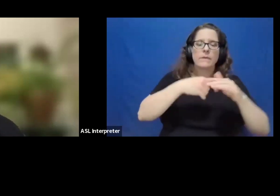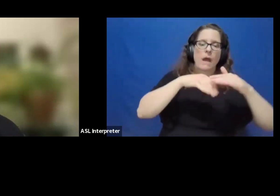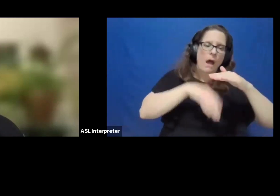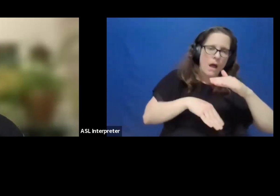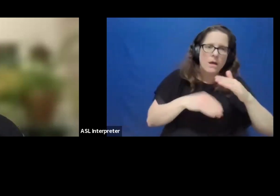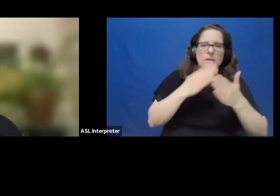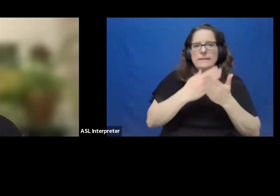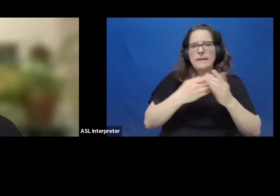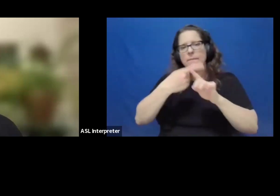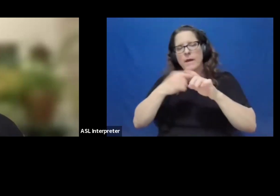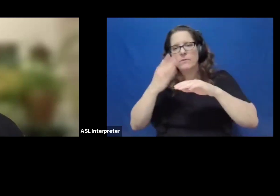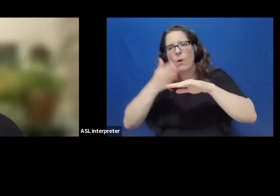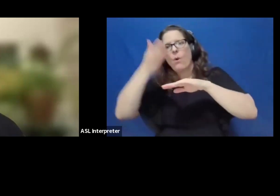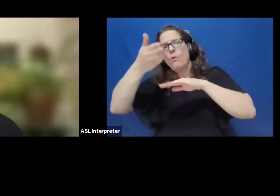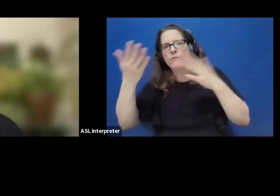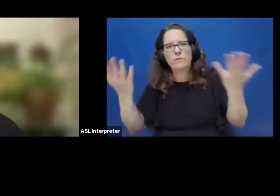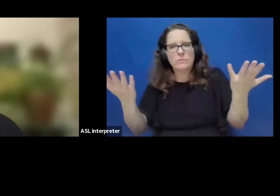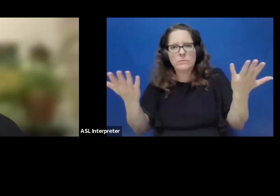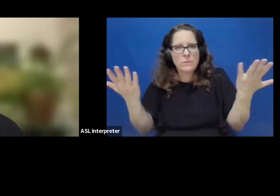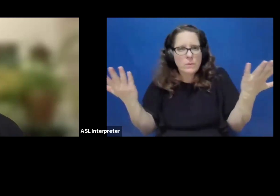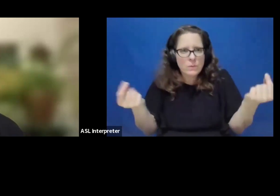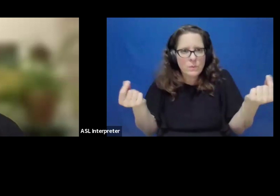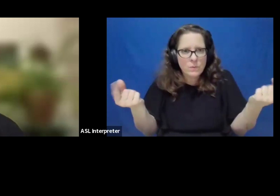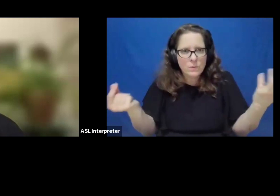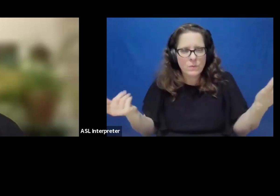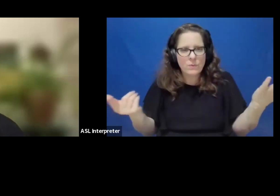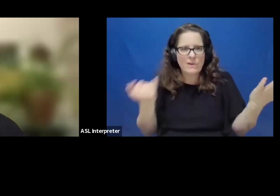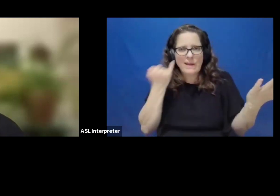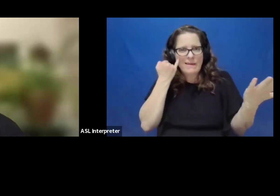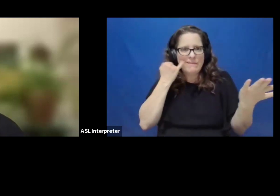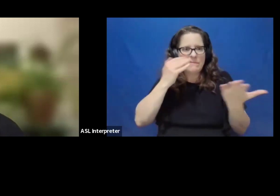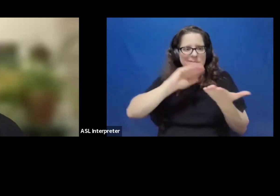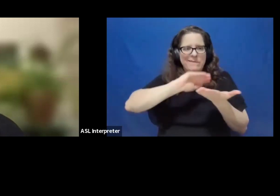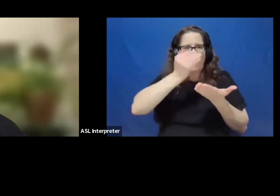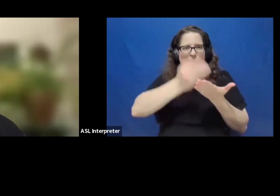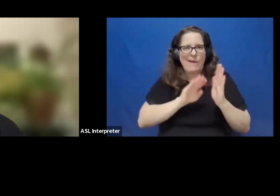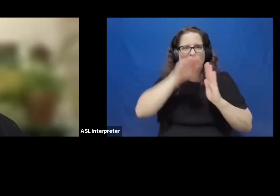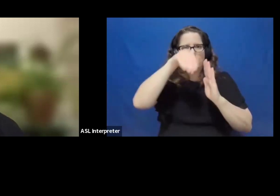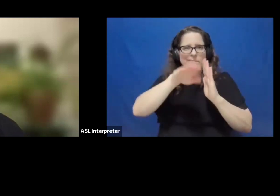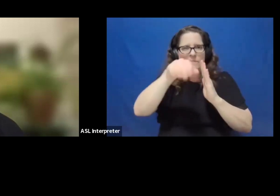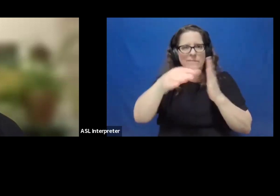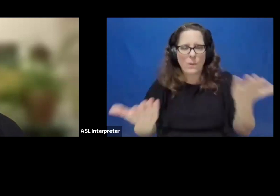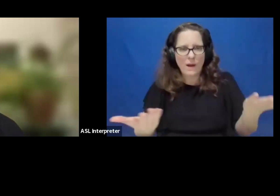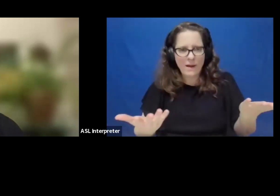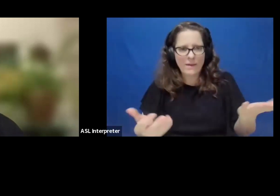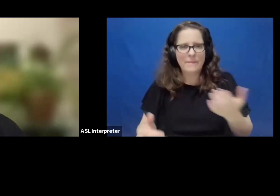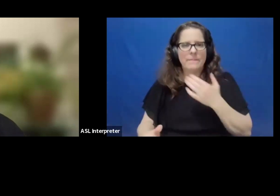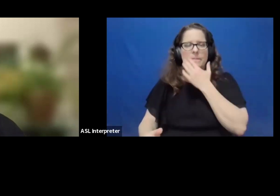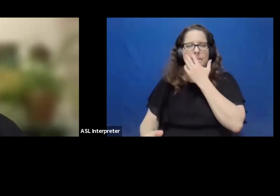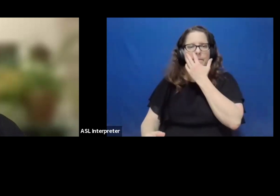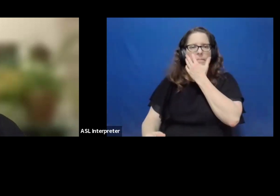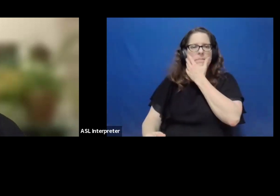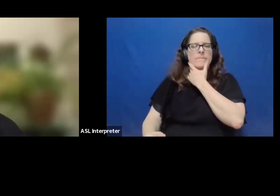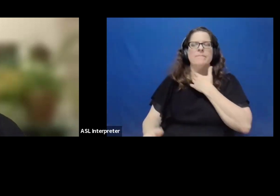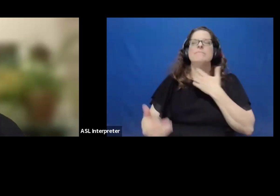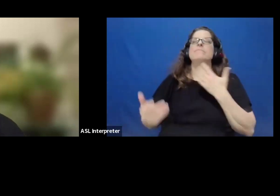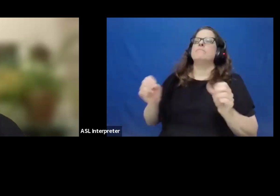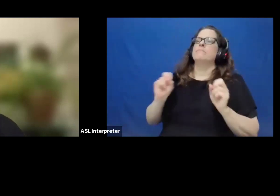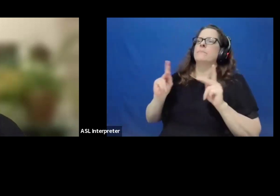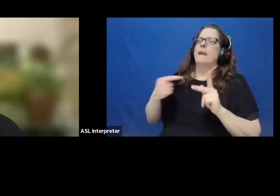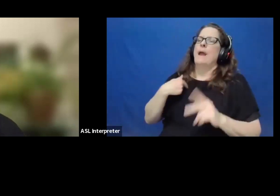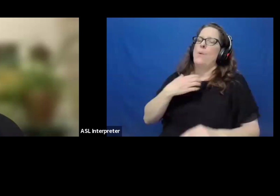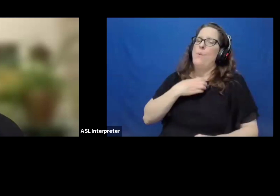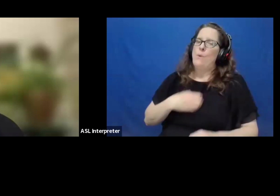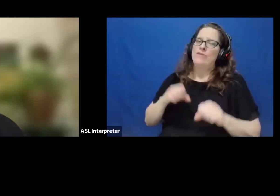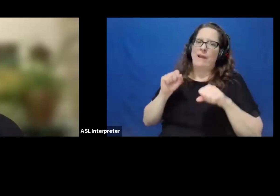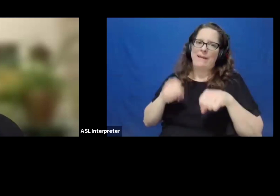over the maximum? I wish I could give you a thorough answer to this question, but